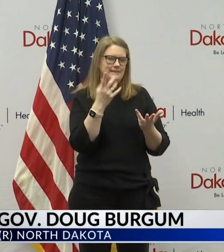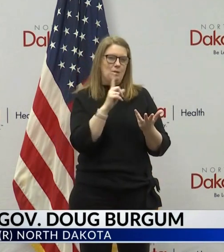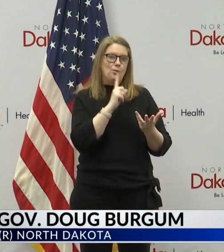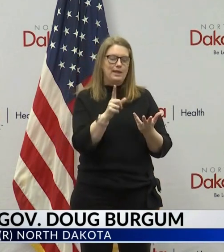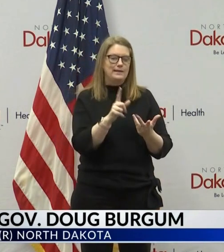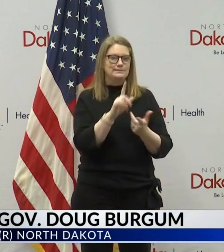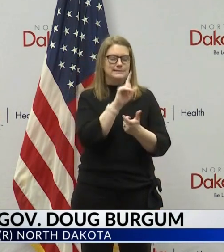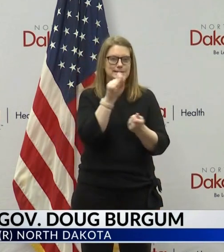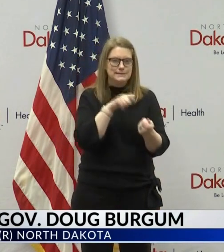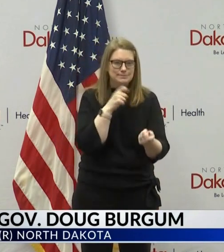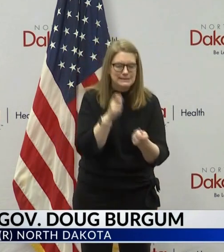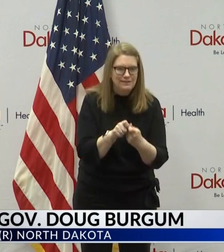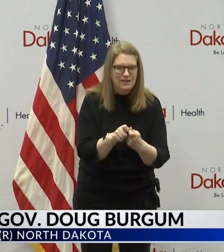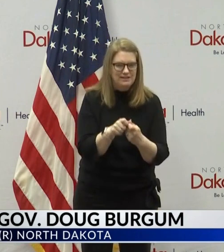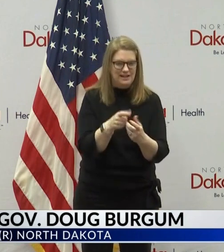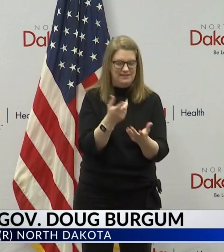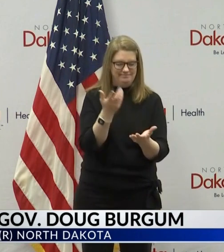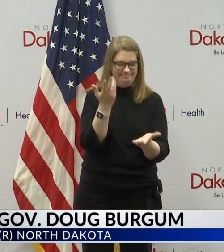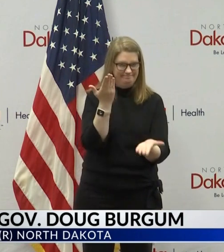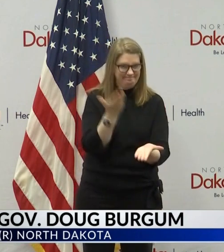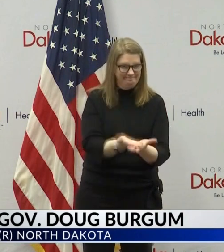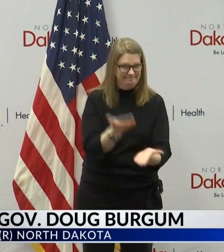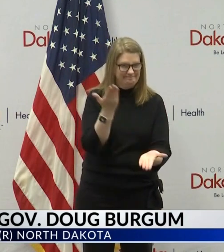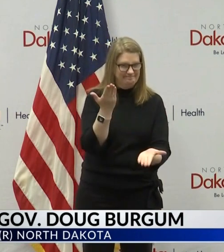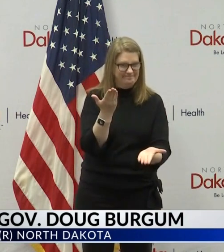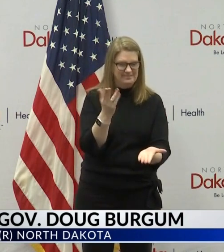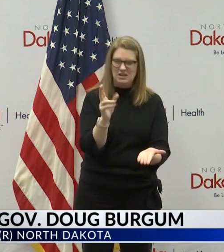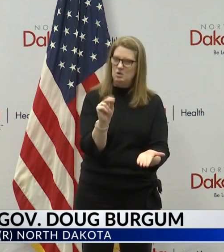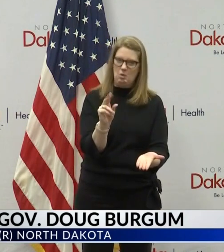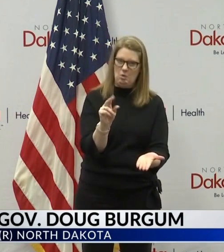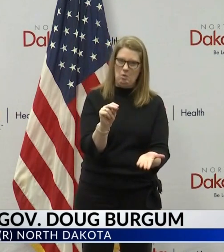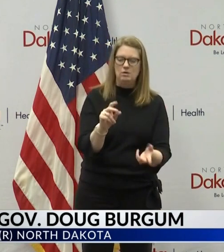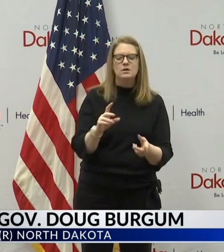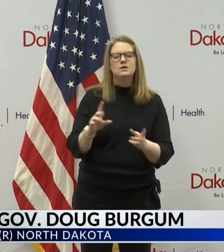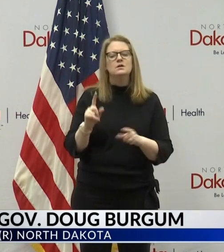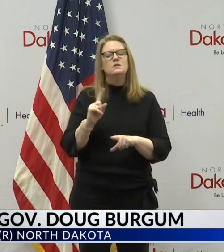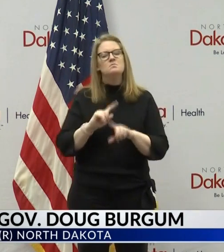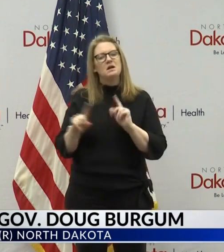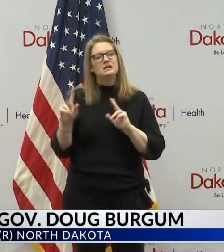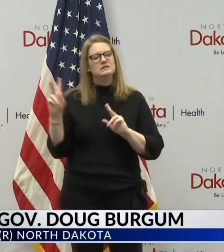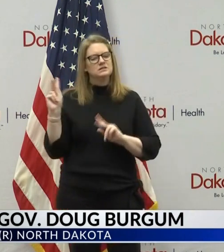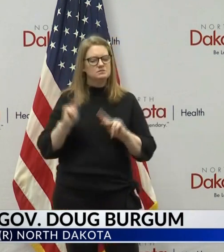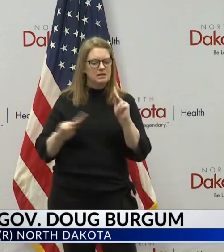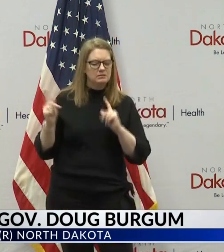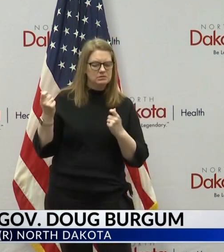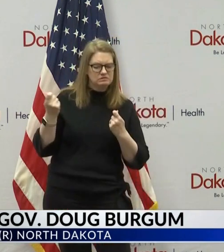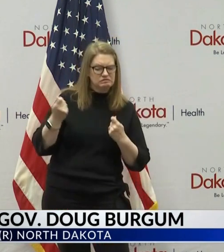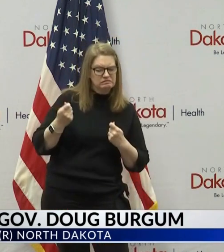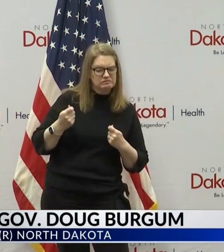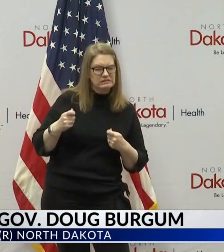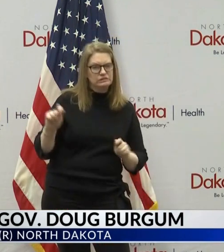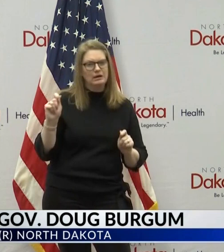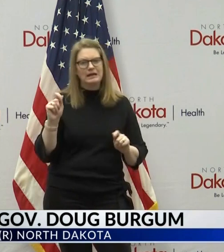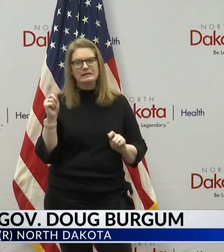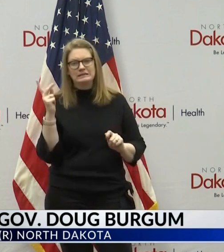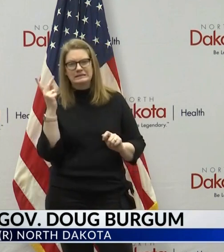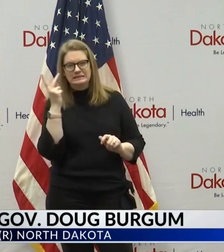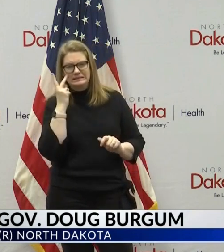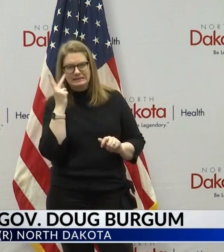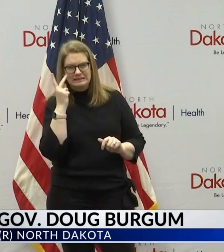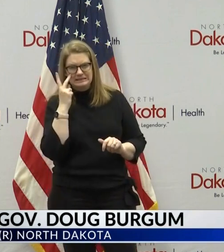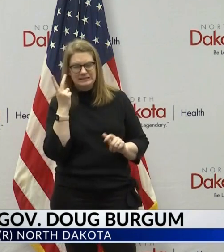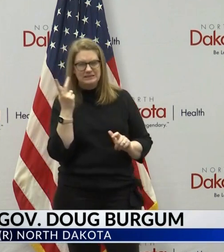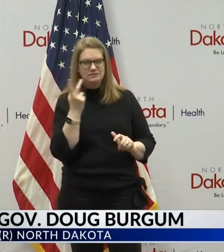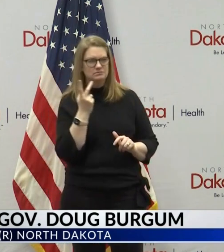double-blind medical device thing, but there are people that are trying it here, and again, I would divert